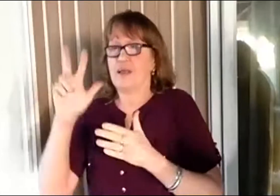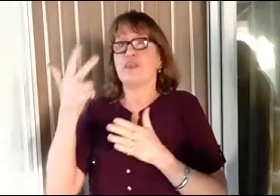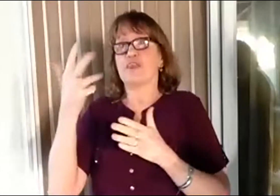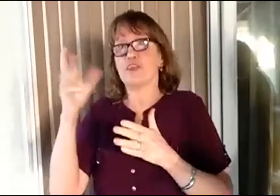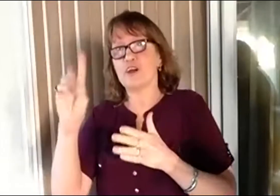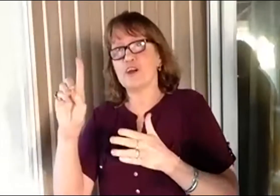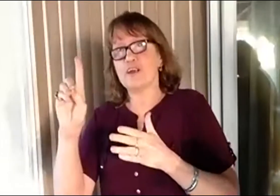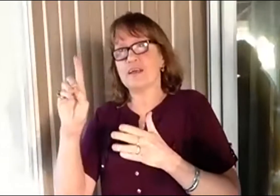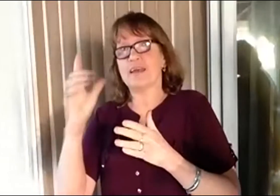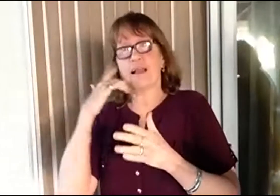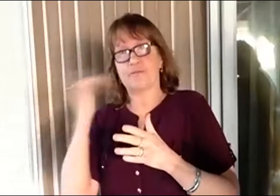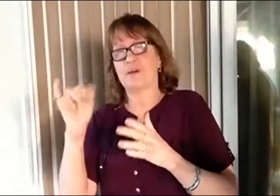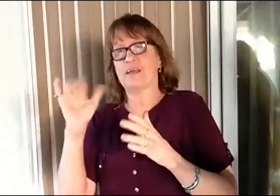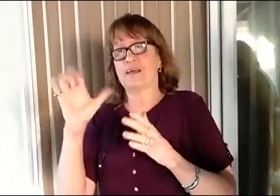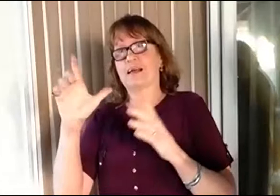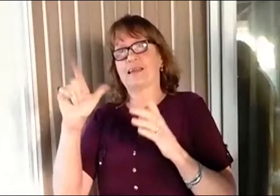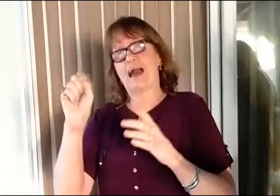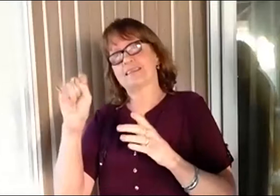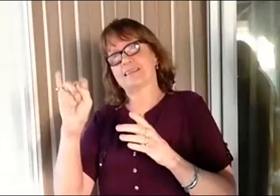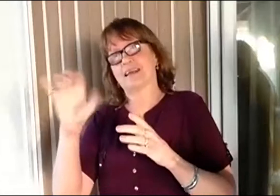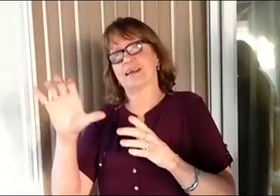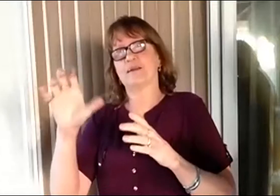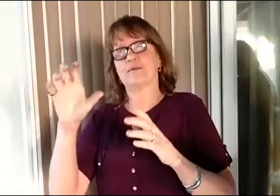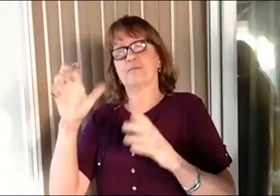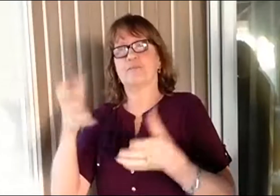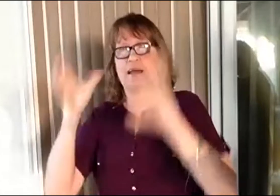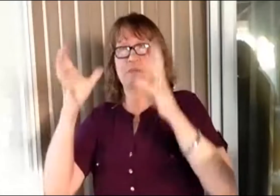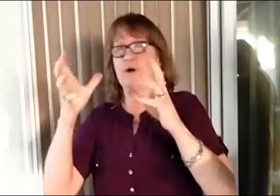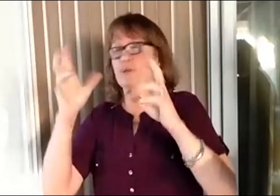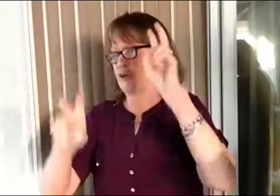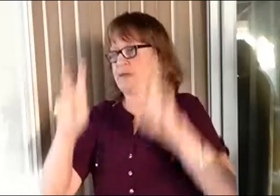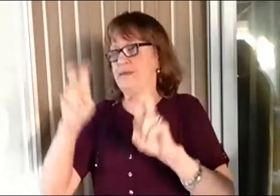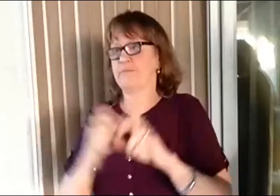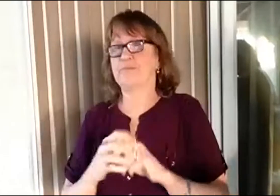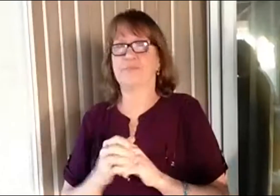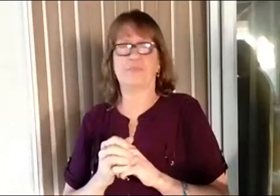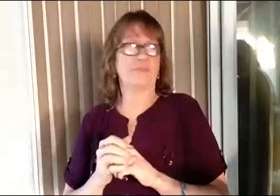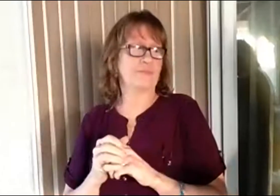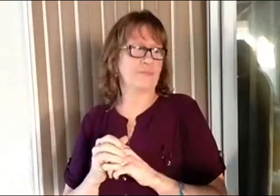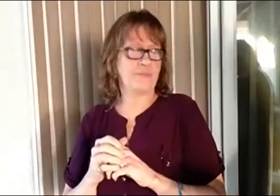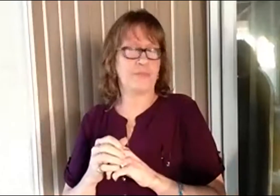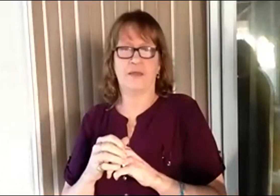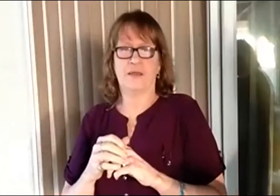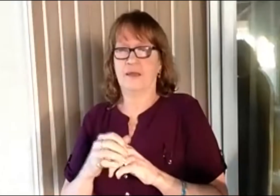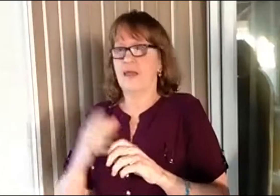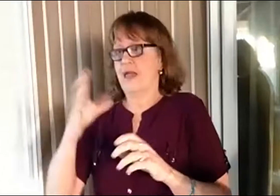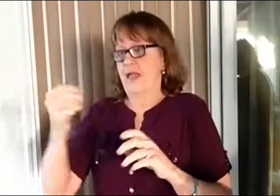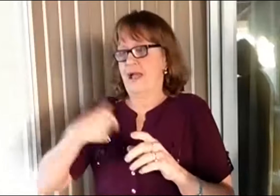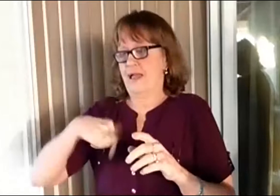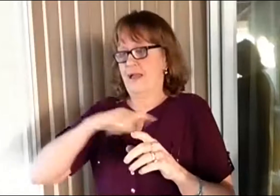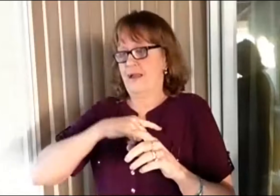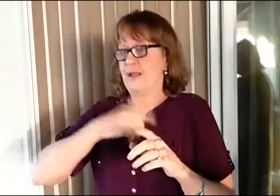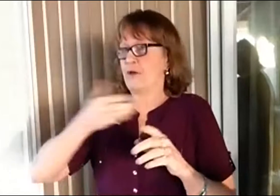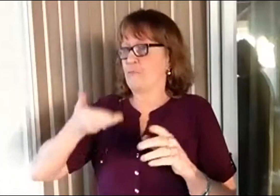again. The third California Classic basketball tournament. Invited girls to join the tournament.